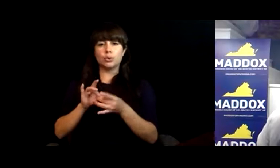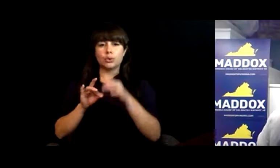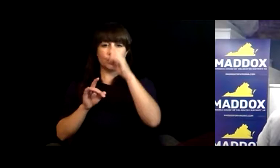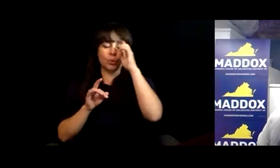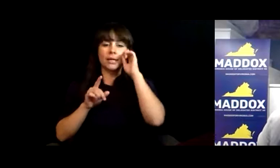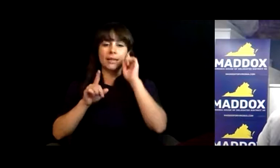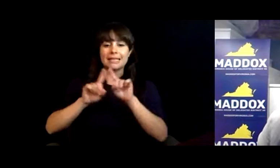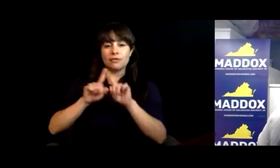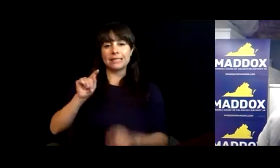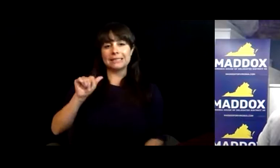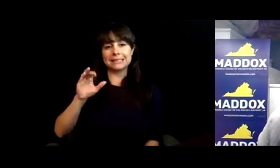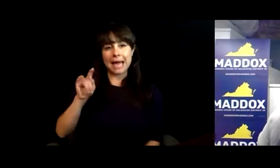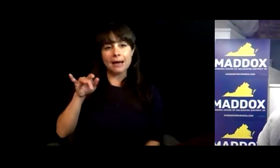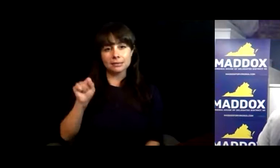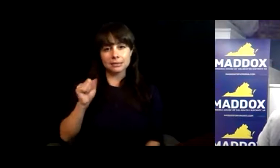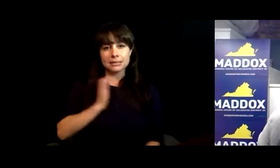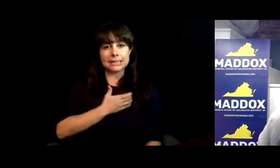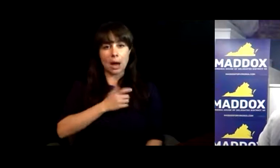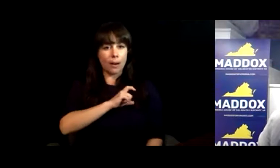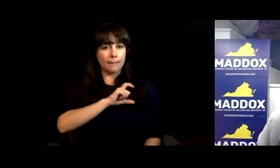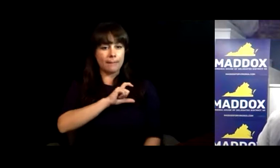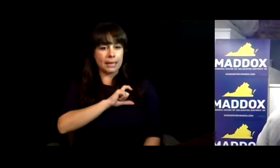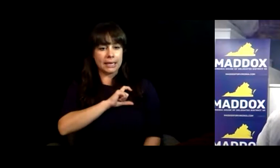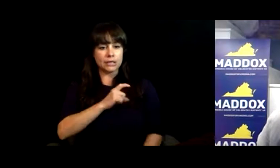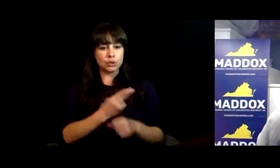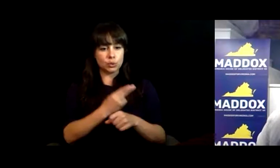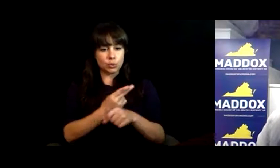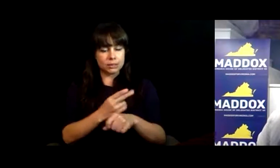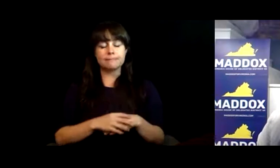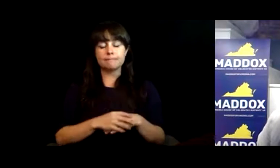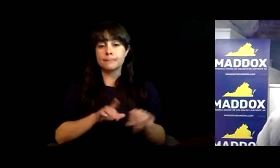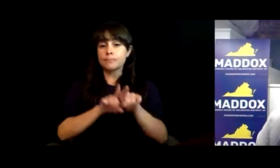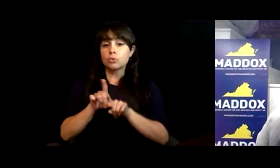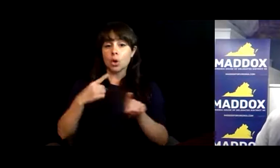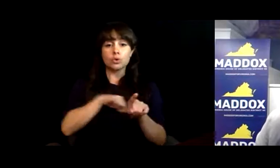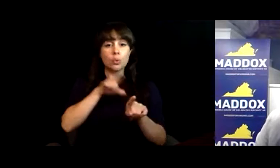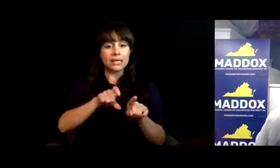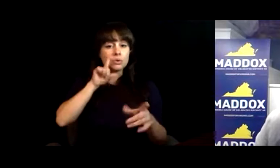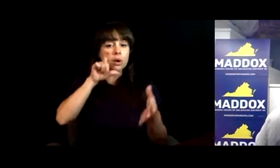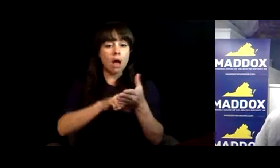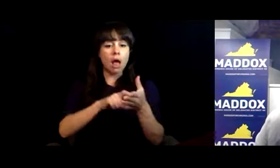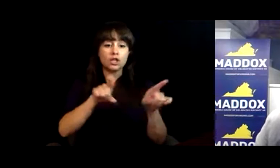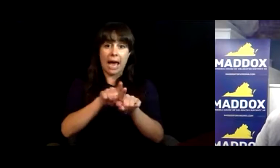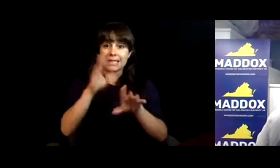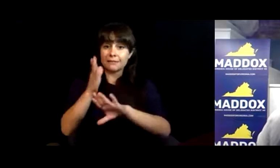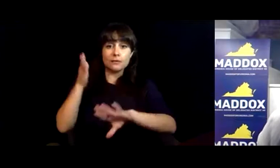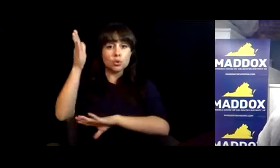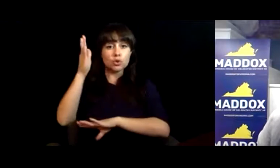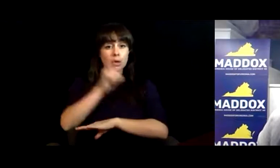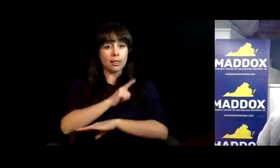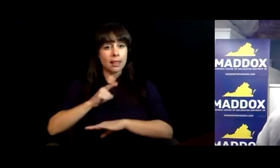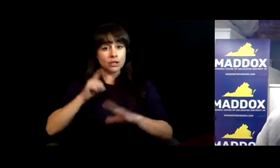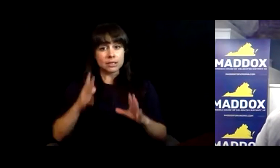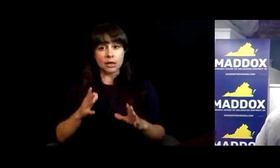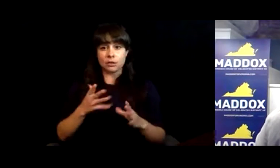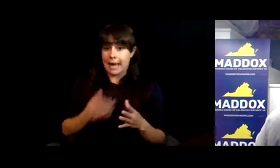being used by our police. And I think we also need to acknowledge, as future legislators and as legislators, that